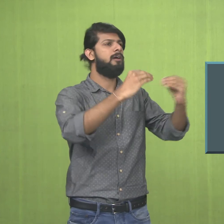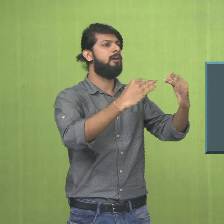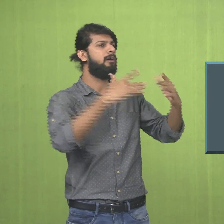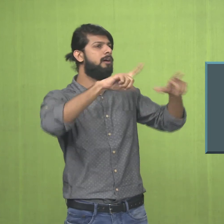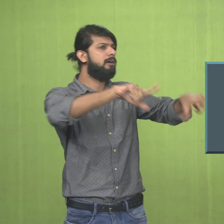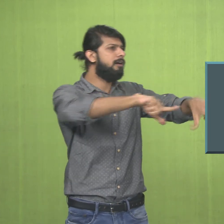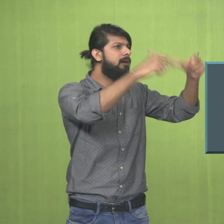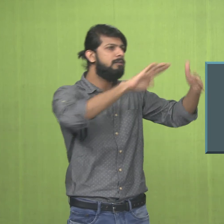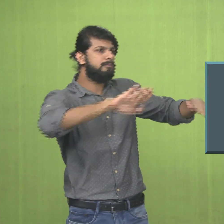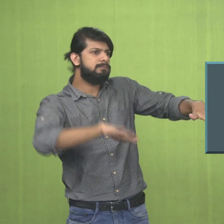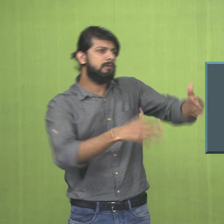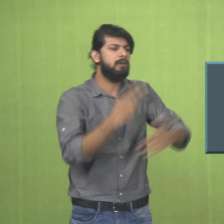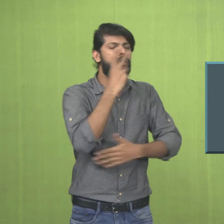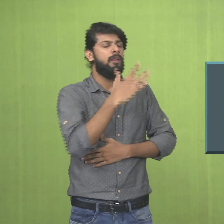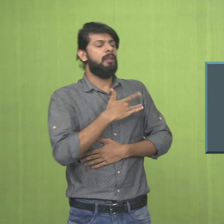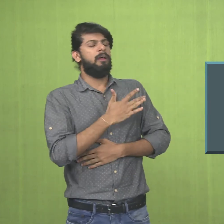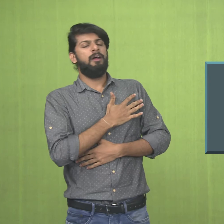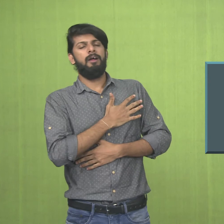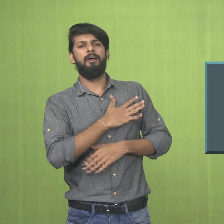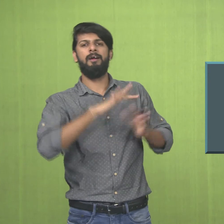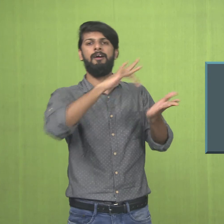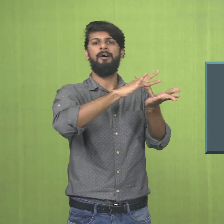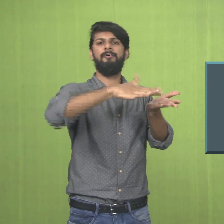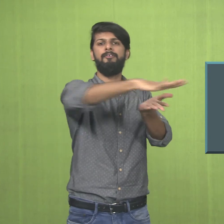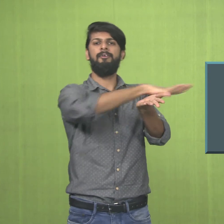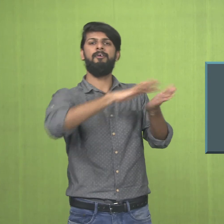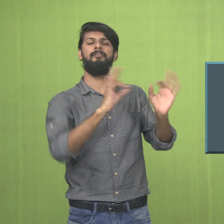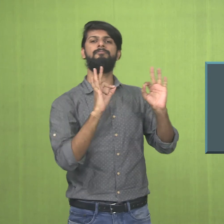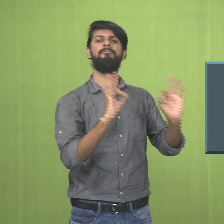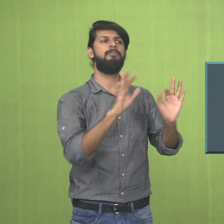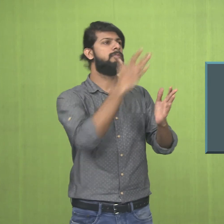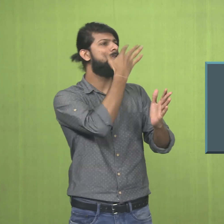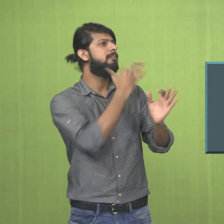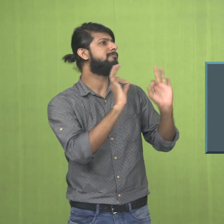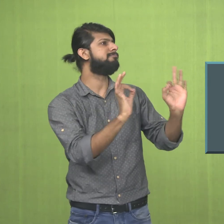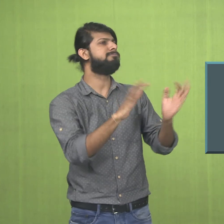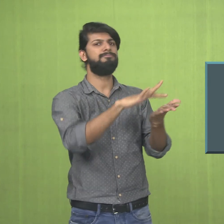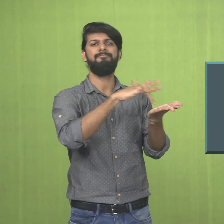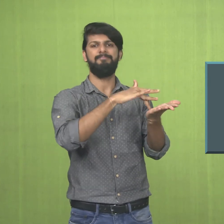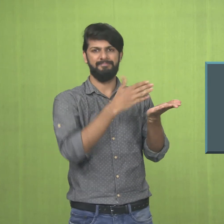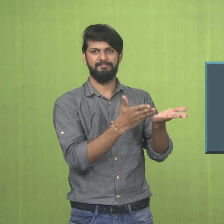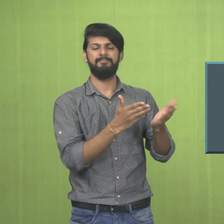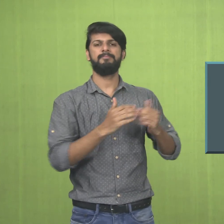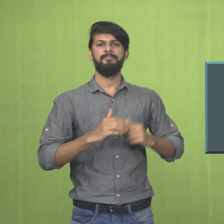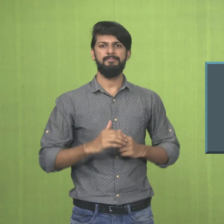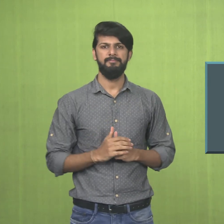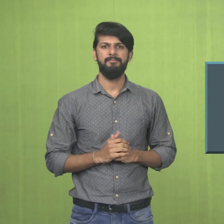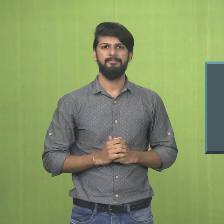If, for example, imagine going to a natural or a village location where you go and feel peaceful. So this is related to a natural or